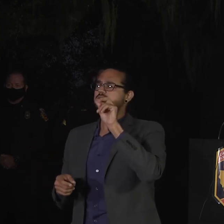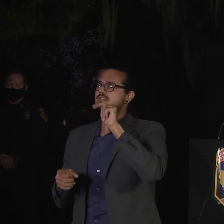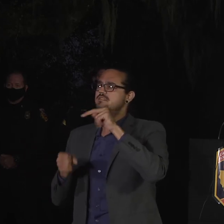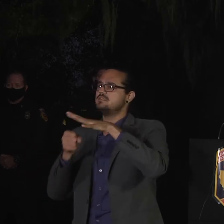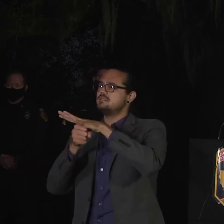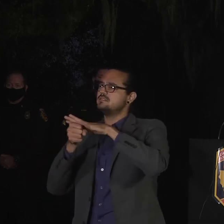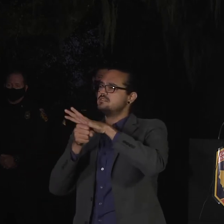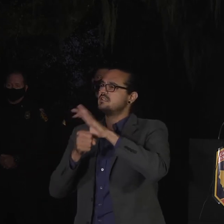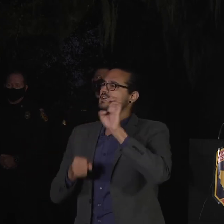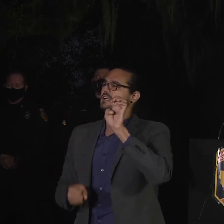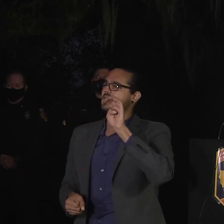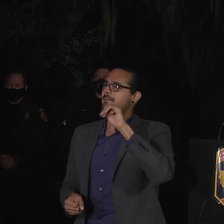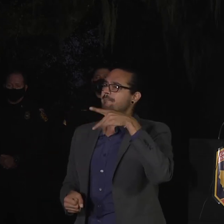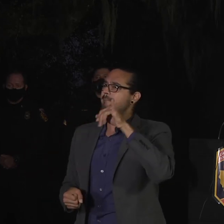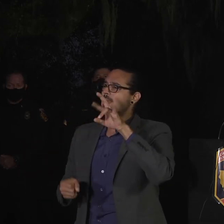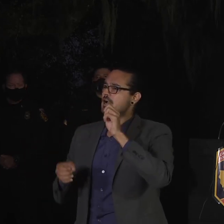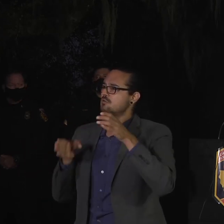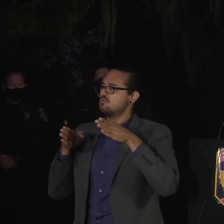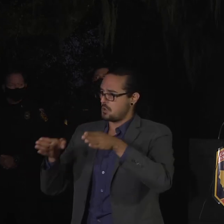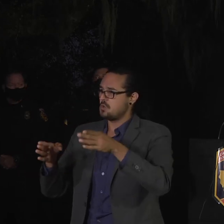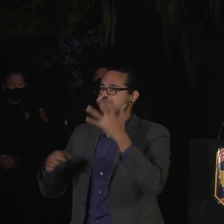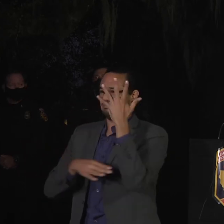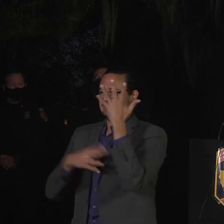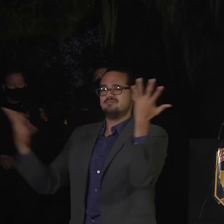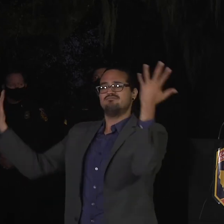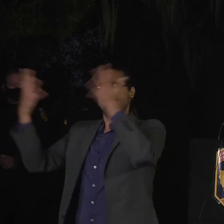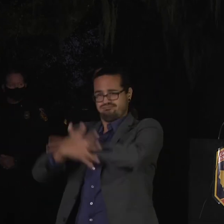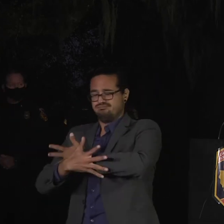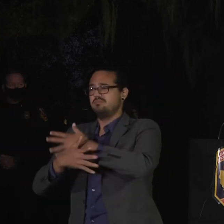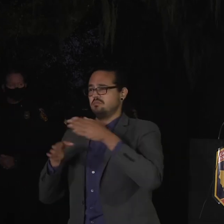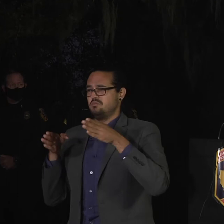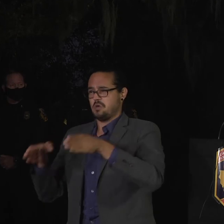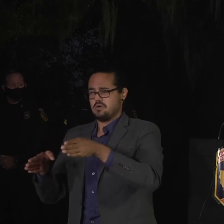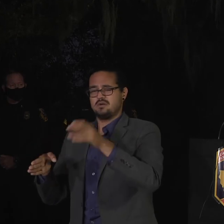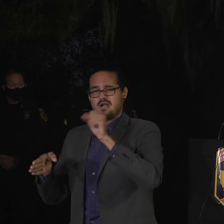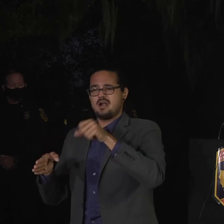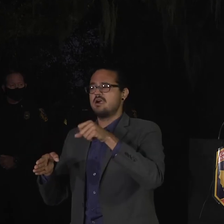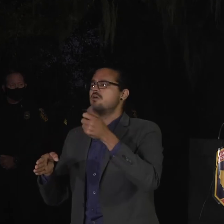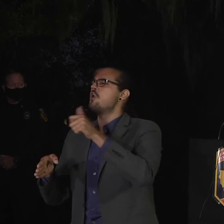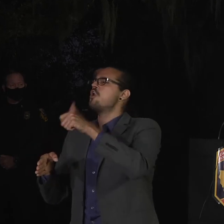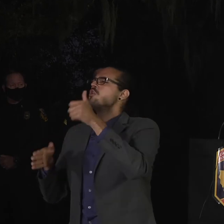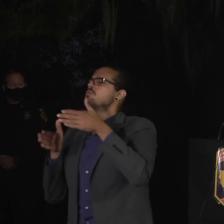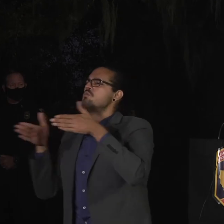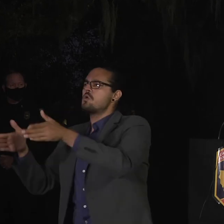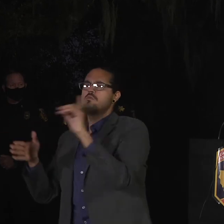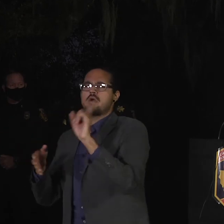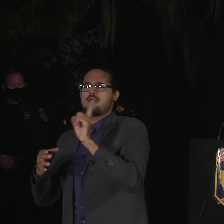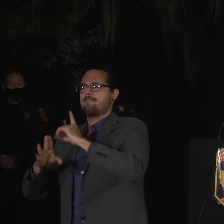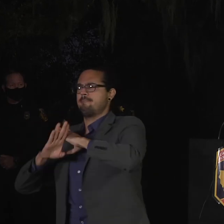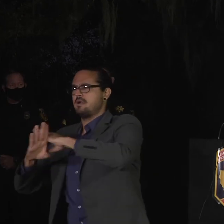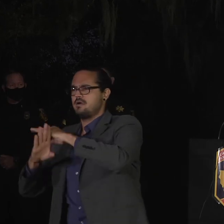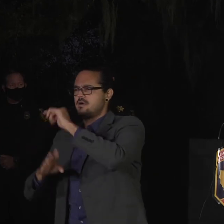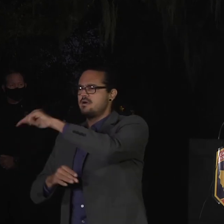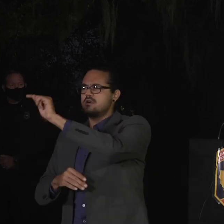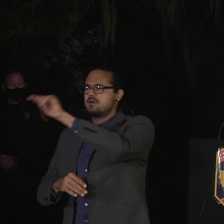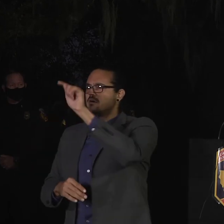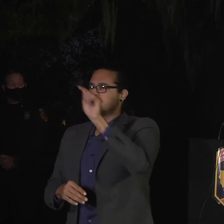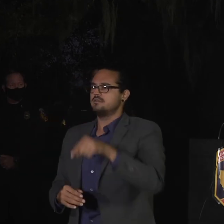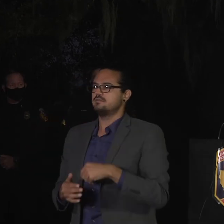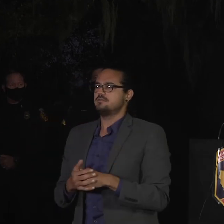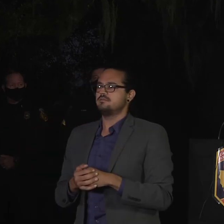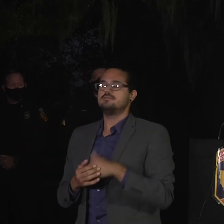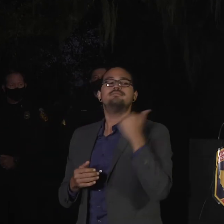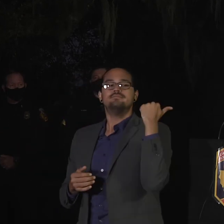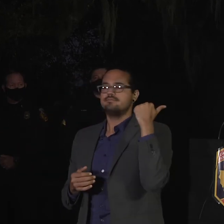like. Can you give us any other specifics or name a couple of more? Well, I tell you, just through personal experience driving around, I mean,